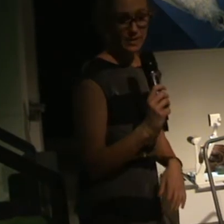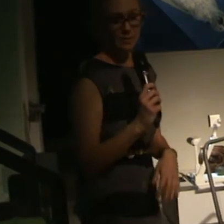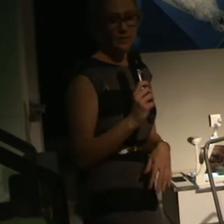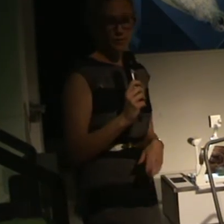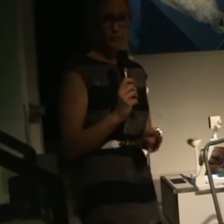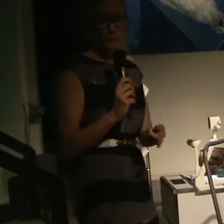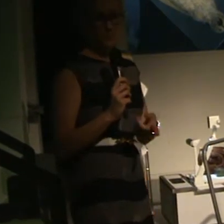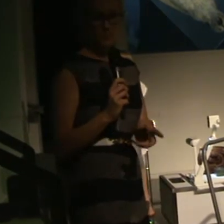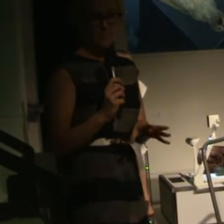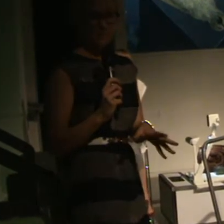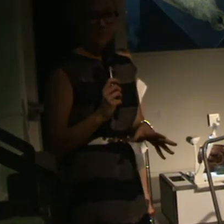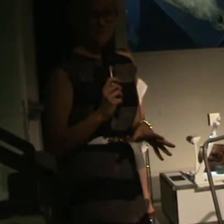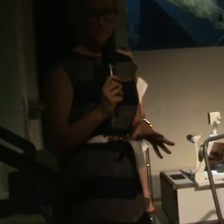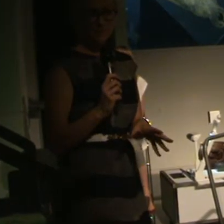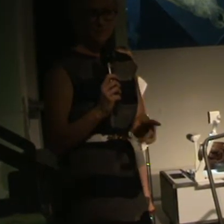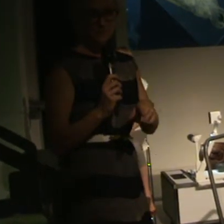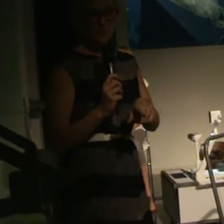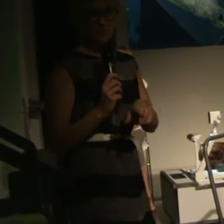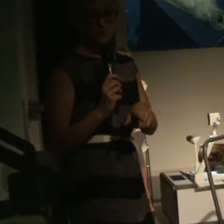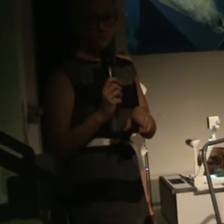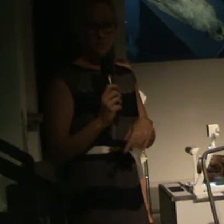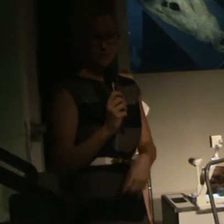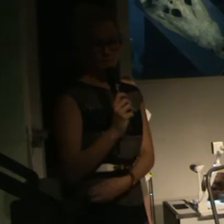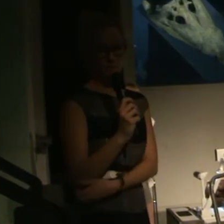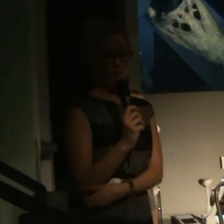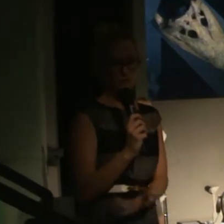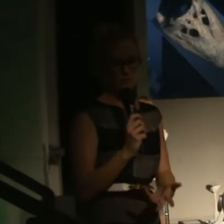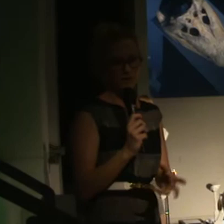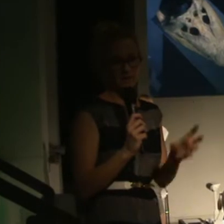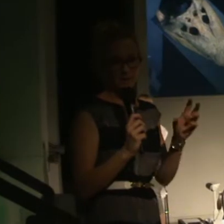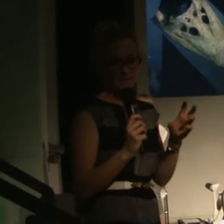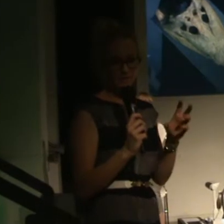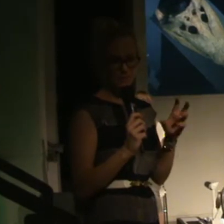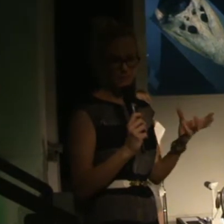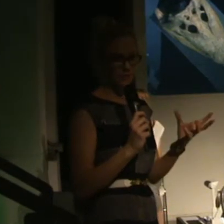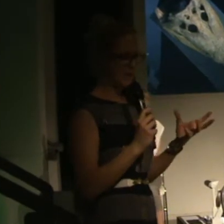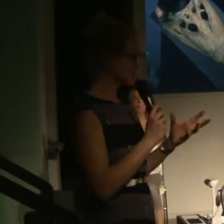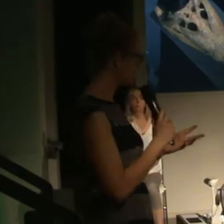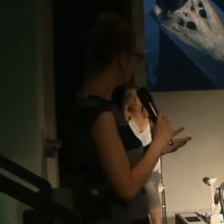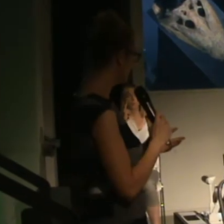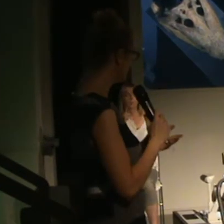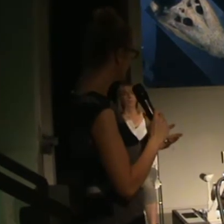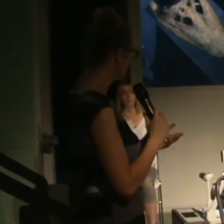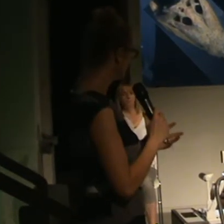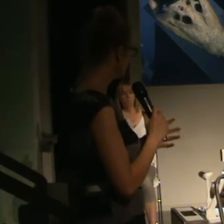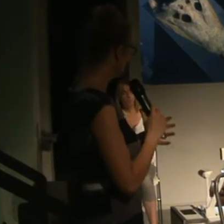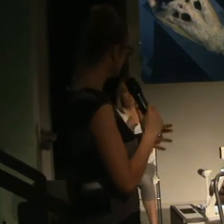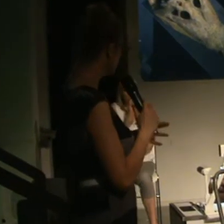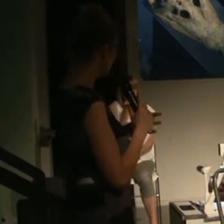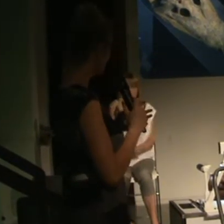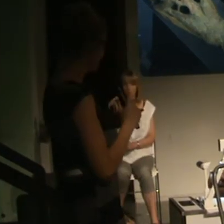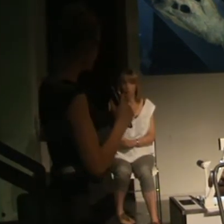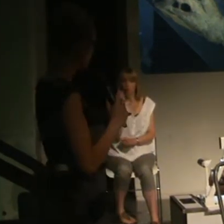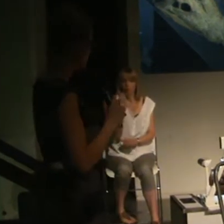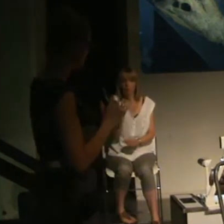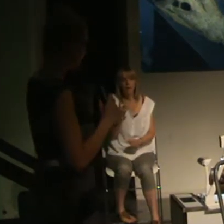Oh, okay, so you may have seen some animals, yeah, a shark's a good example, a fish there that has lots of extra teeth. Do crocodiles